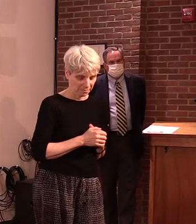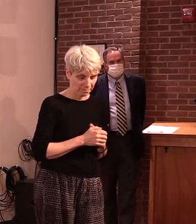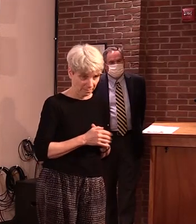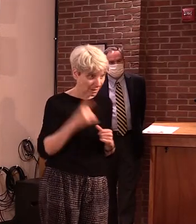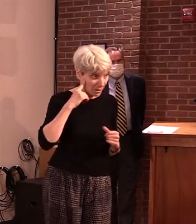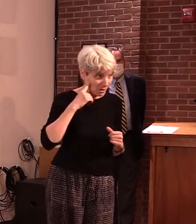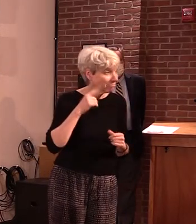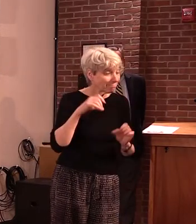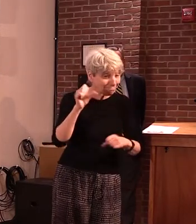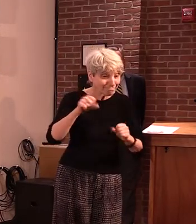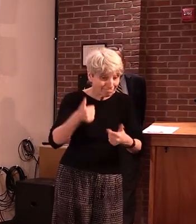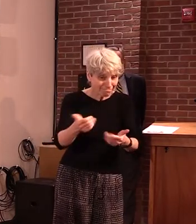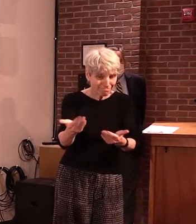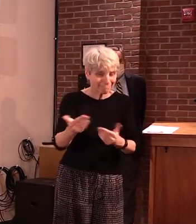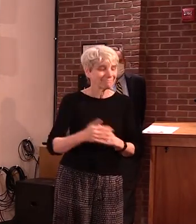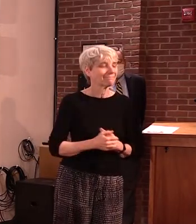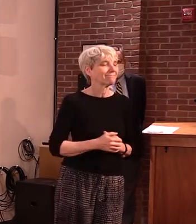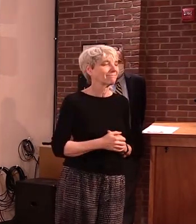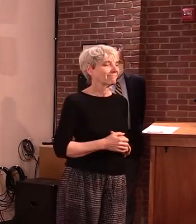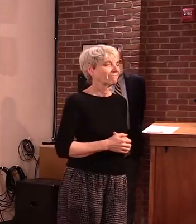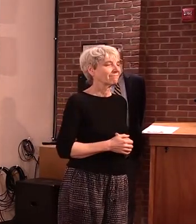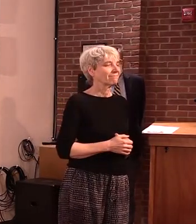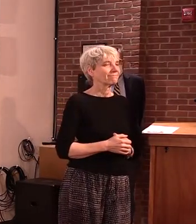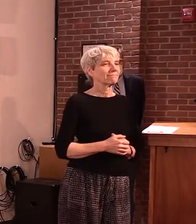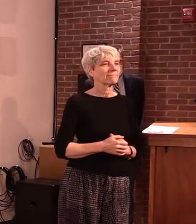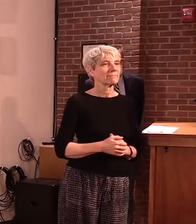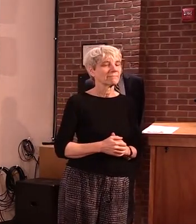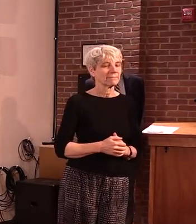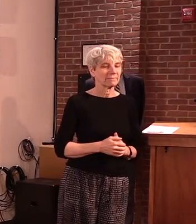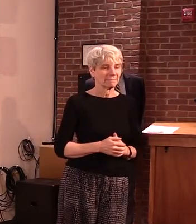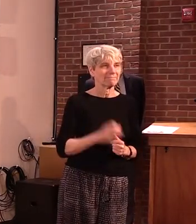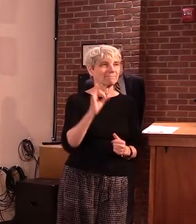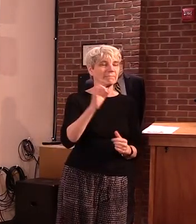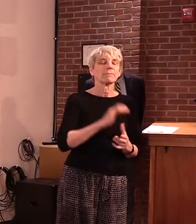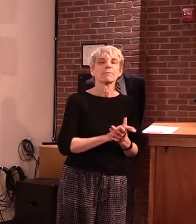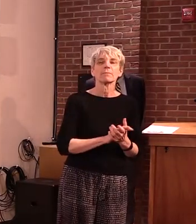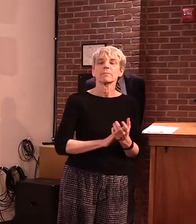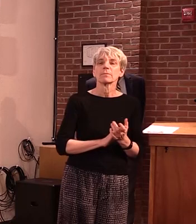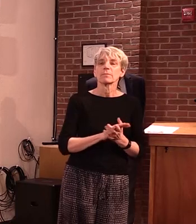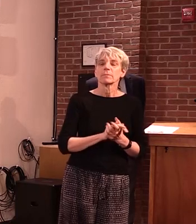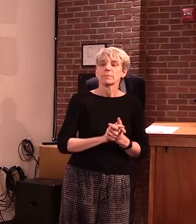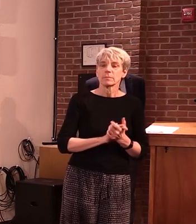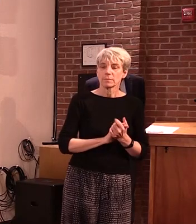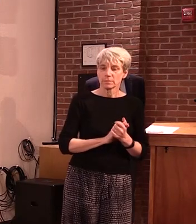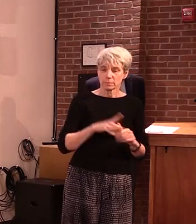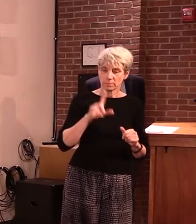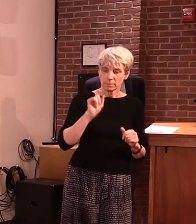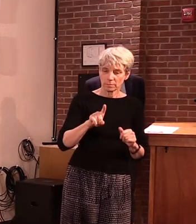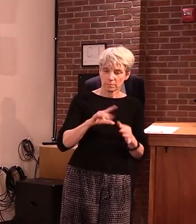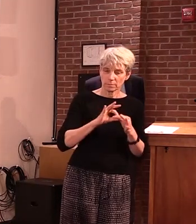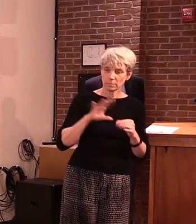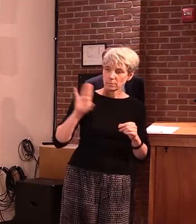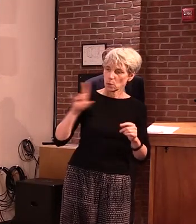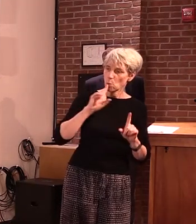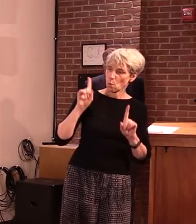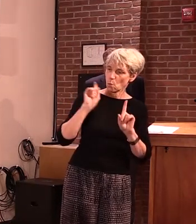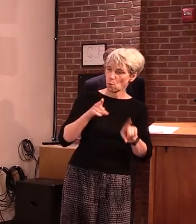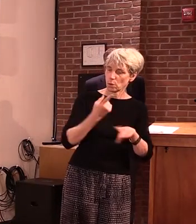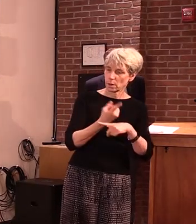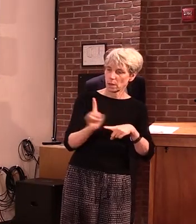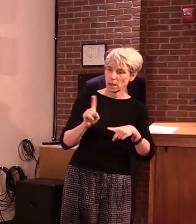You can hear me? Yes. We can. Go ahead, Colin. Great. I have questions about mask order.